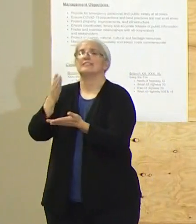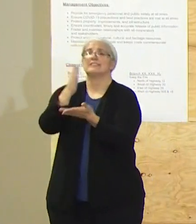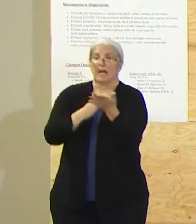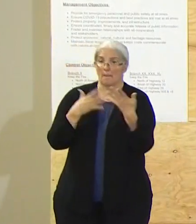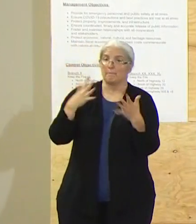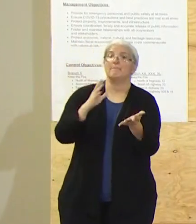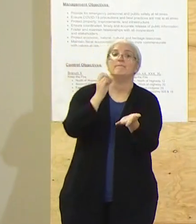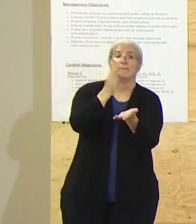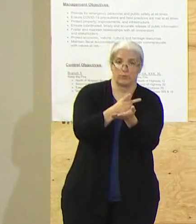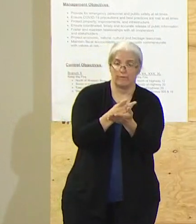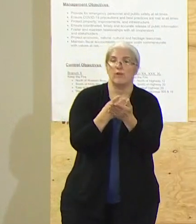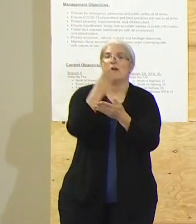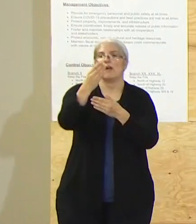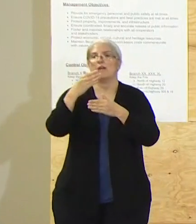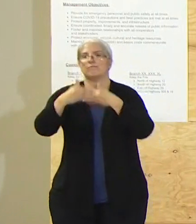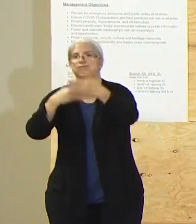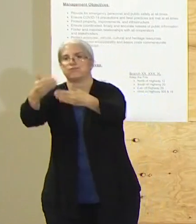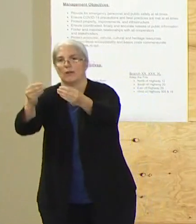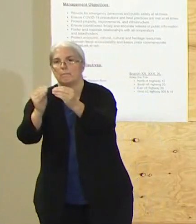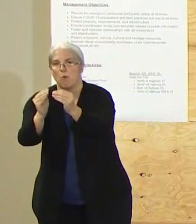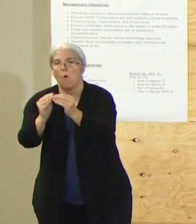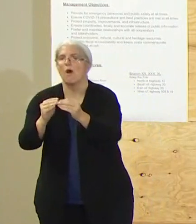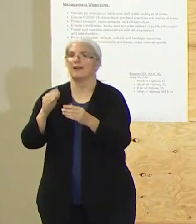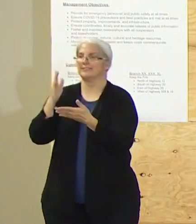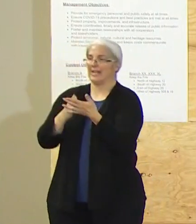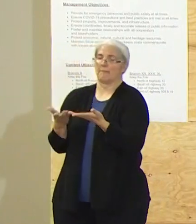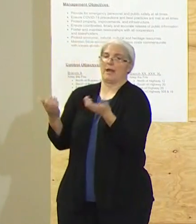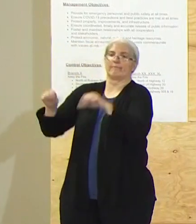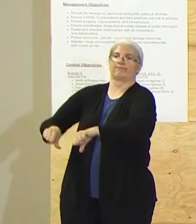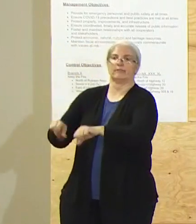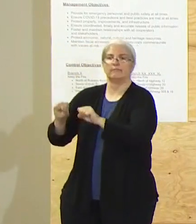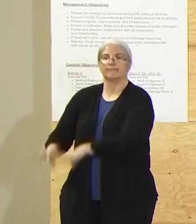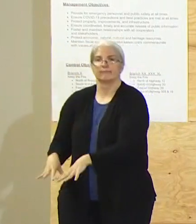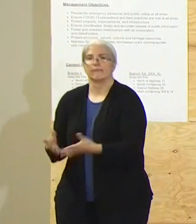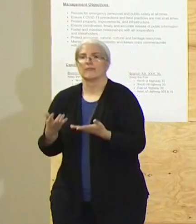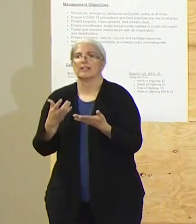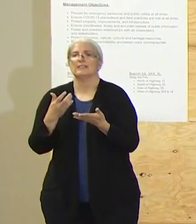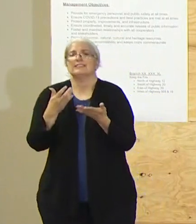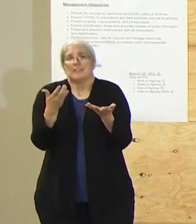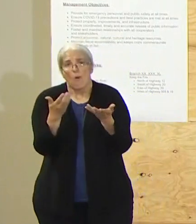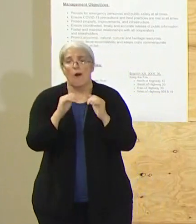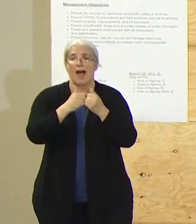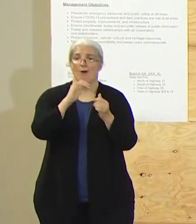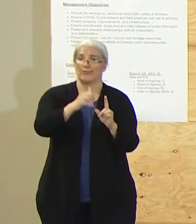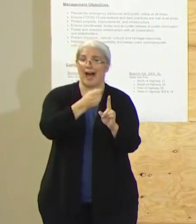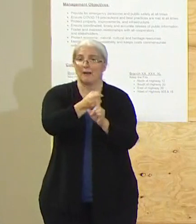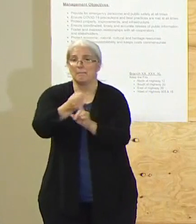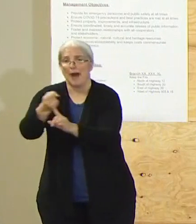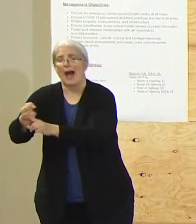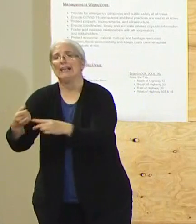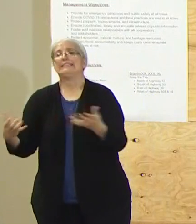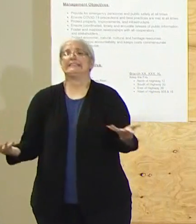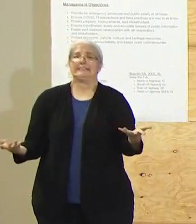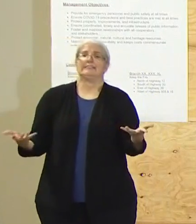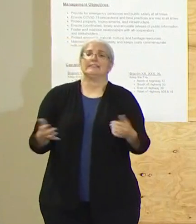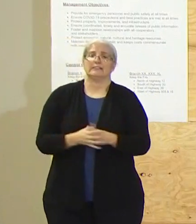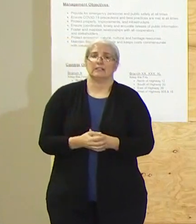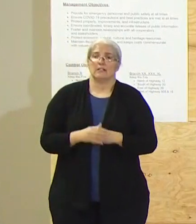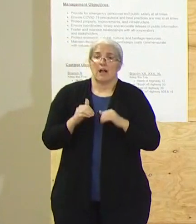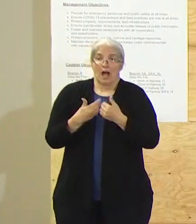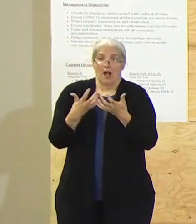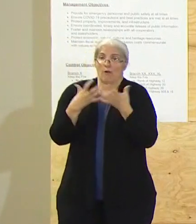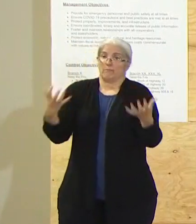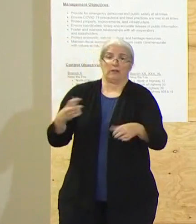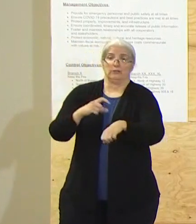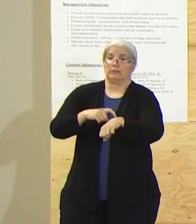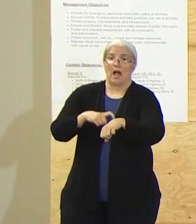you asked, COVID had an impact. It's had an impact in this respect. It has substantially reduced the amount of time that the